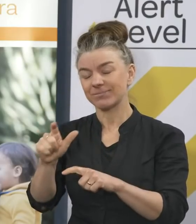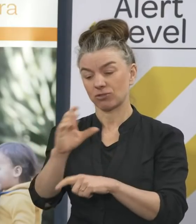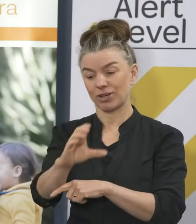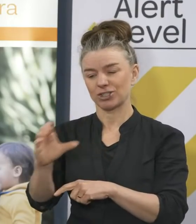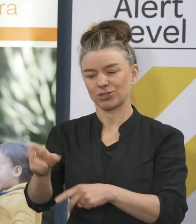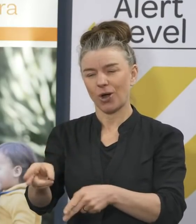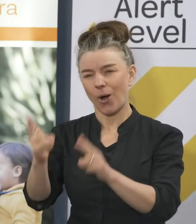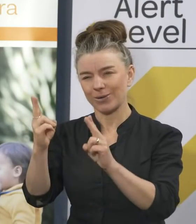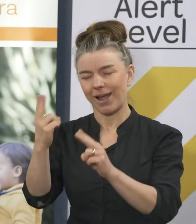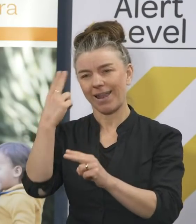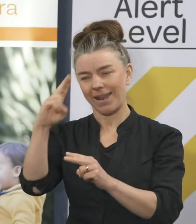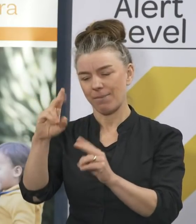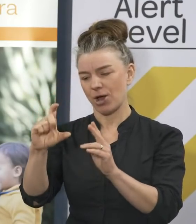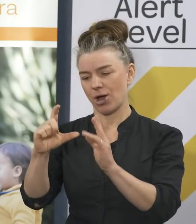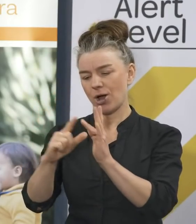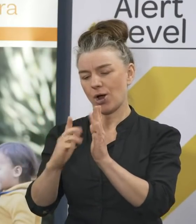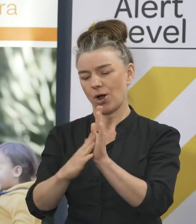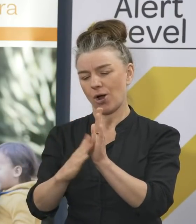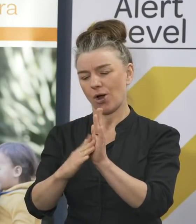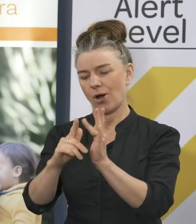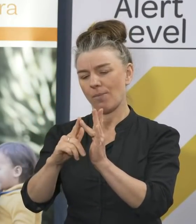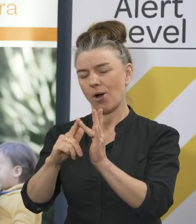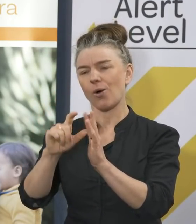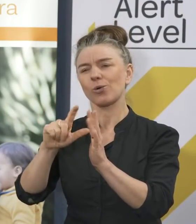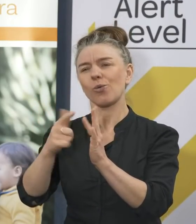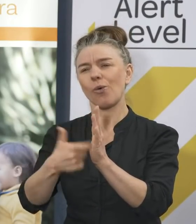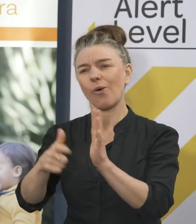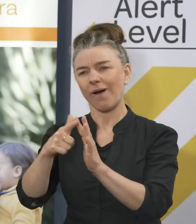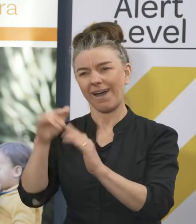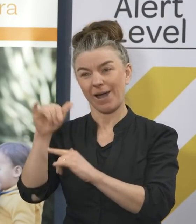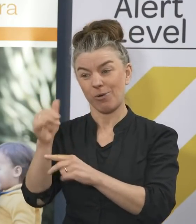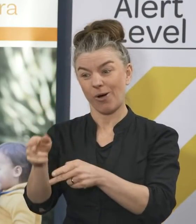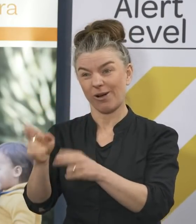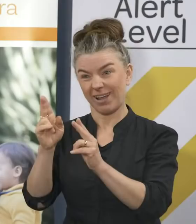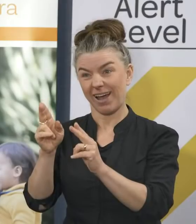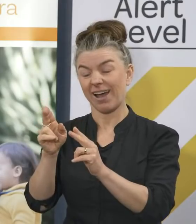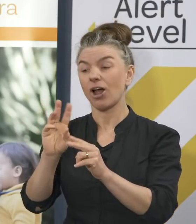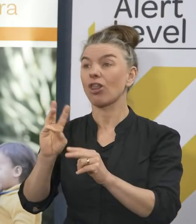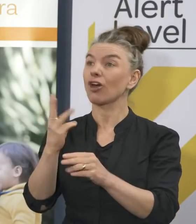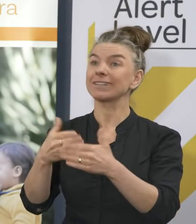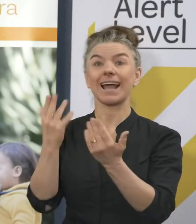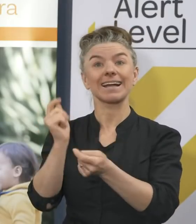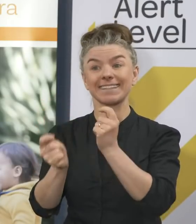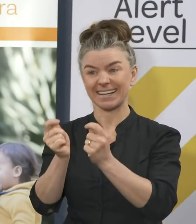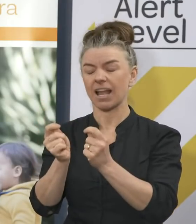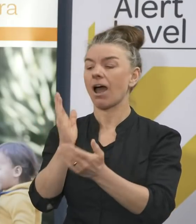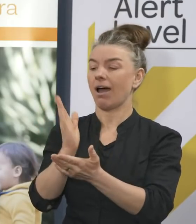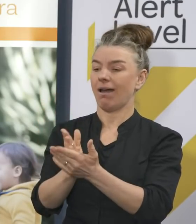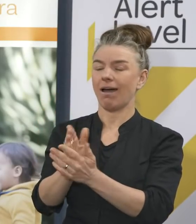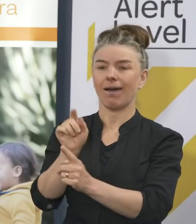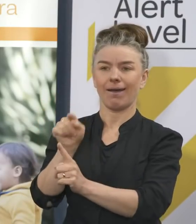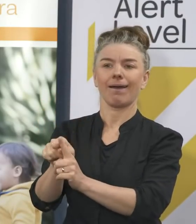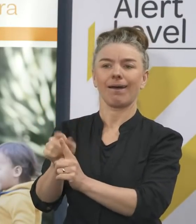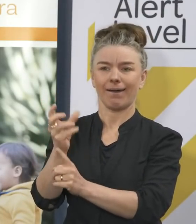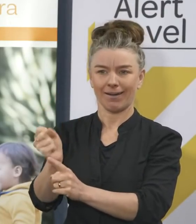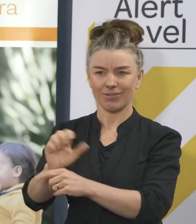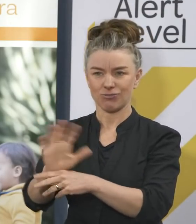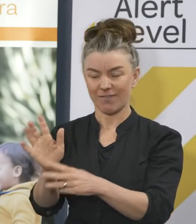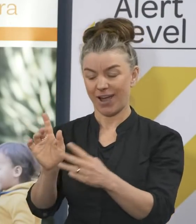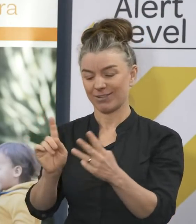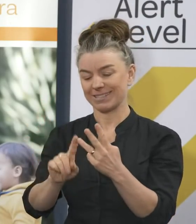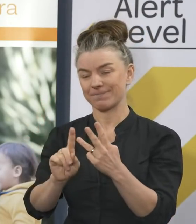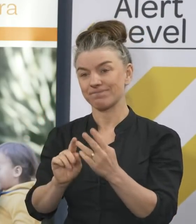in Christchurch and also tested positive as part of that day 3 routine testing and managed isolation. Now, of course,